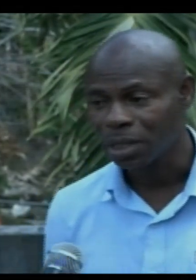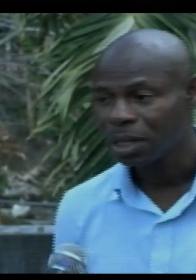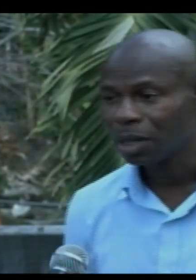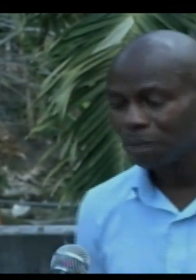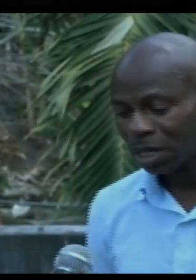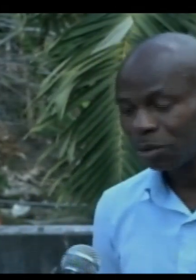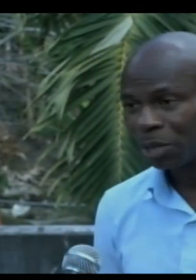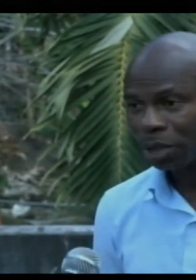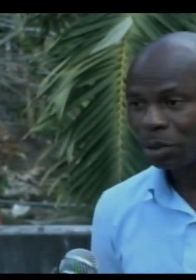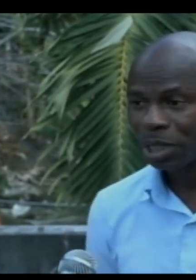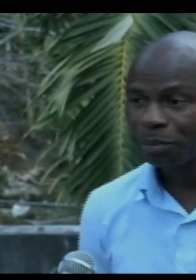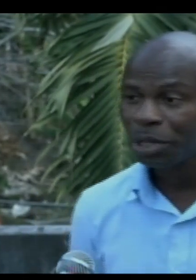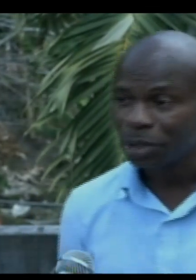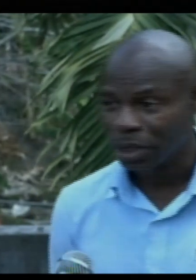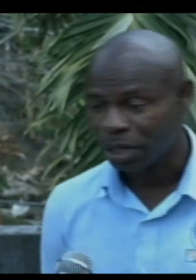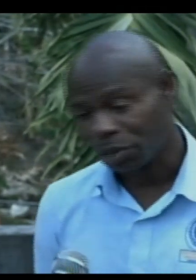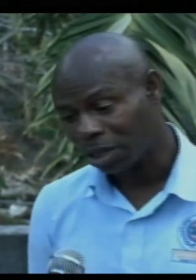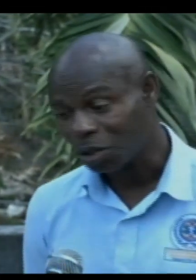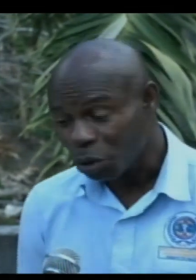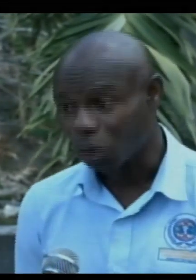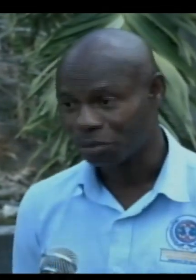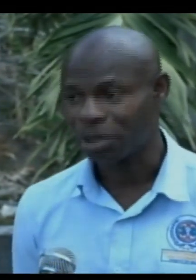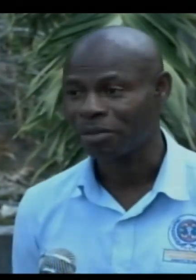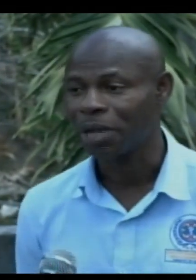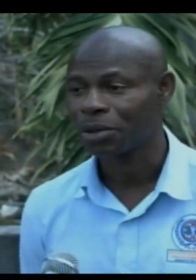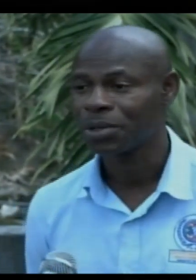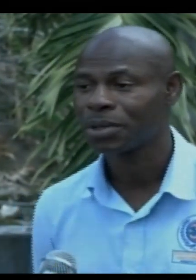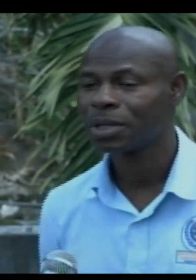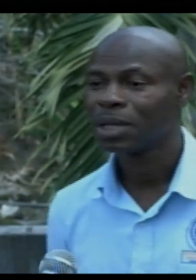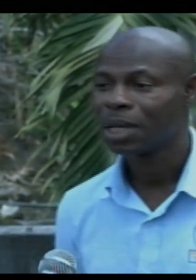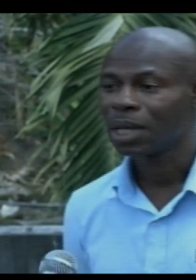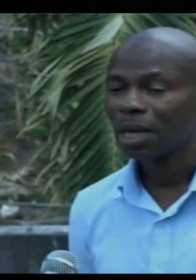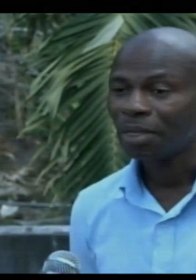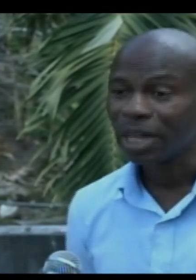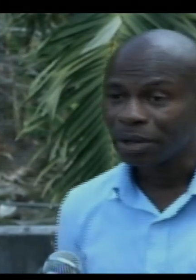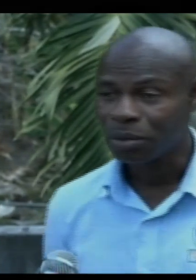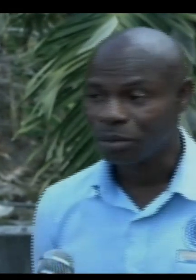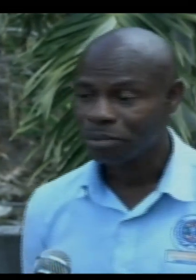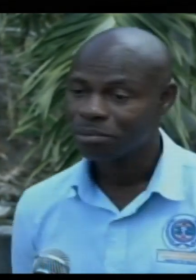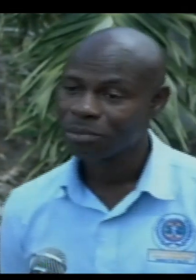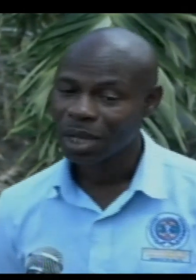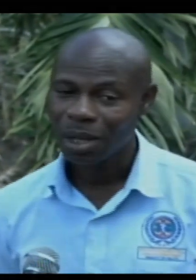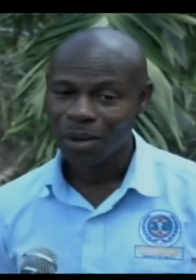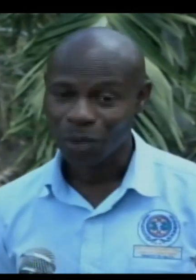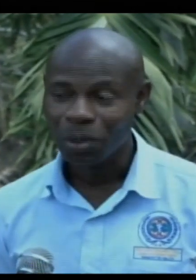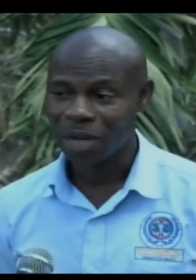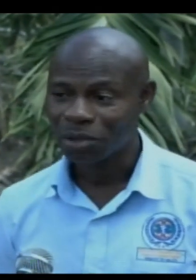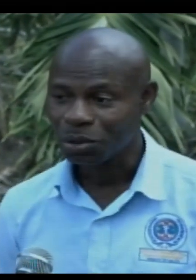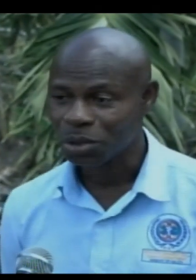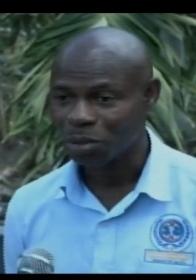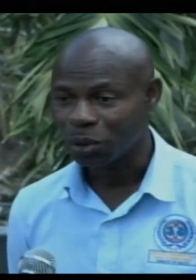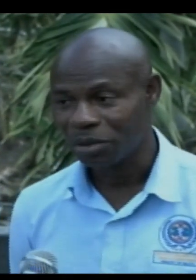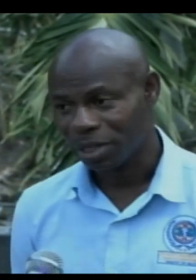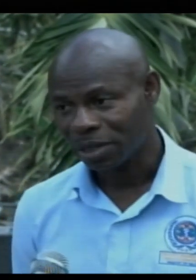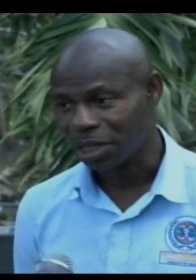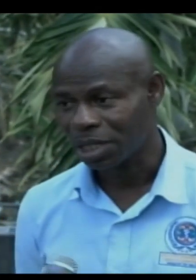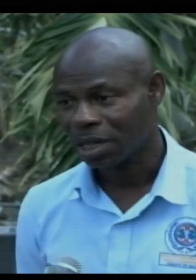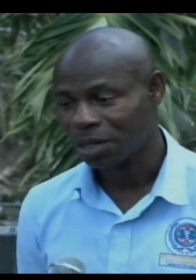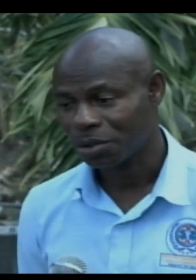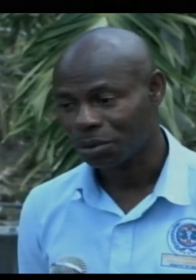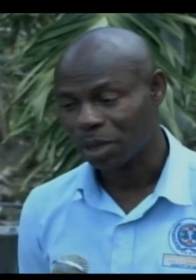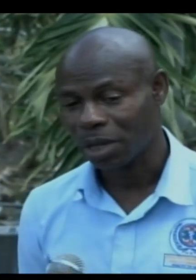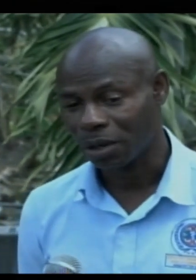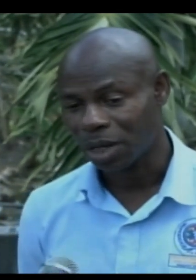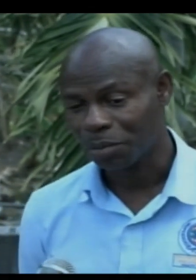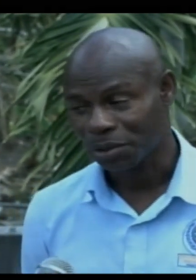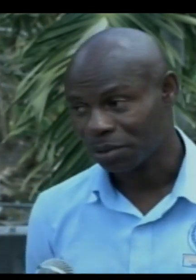is the maximum incubation period that we know now for the virus, then we would have to do some more investigation